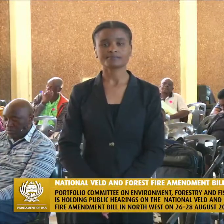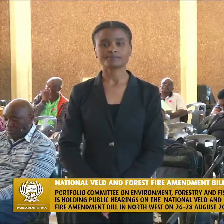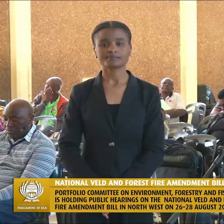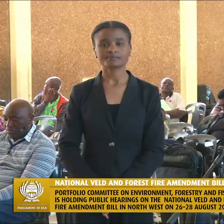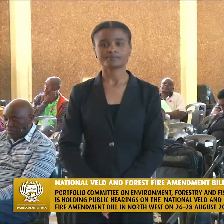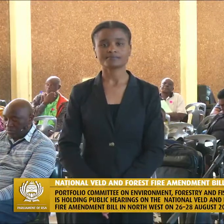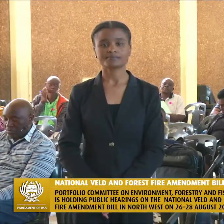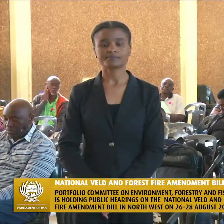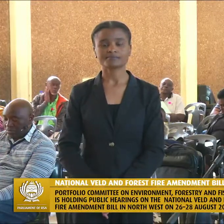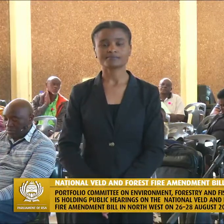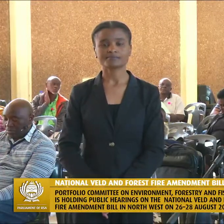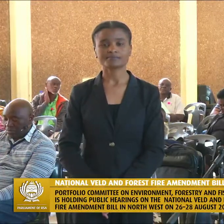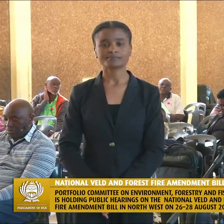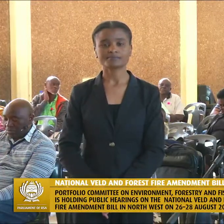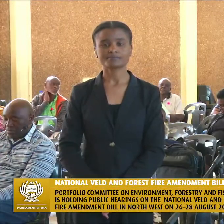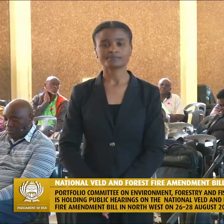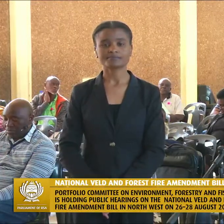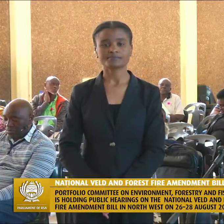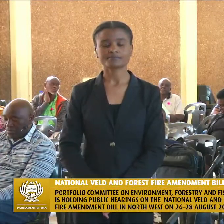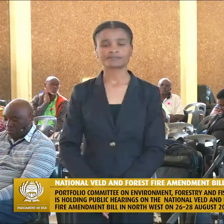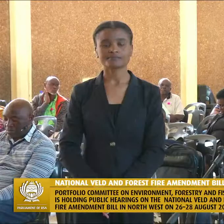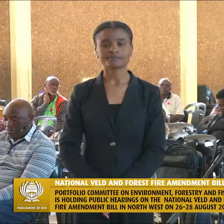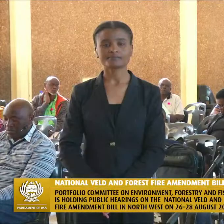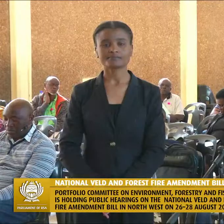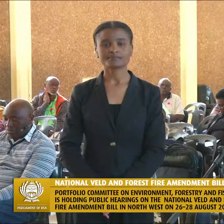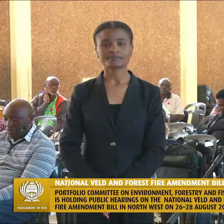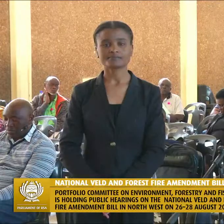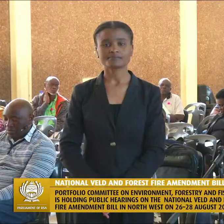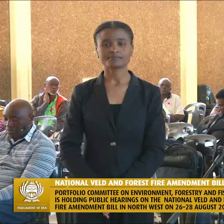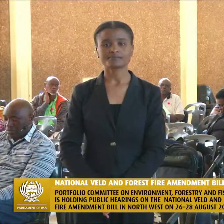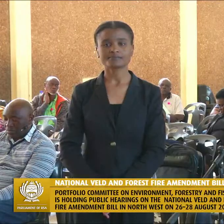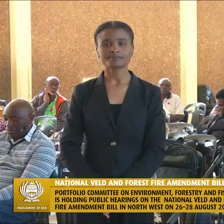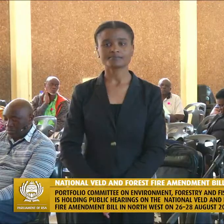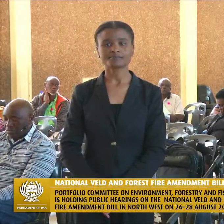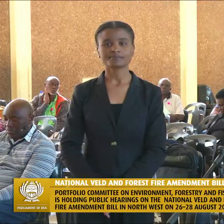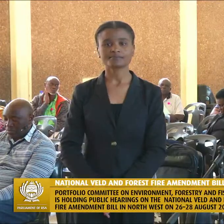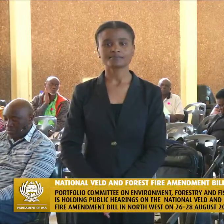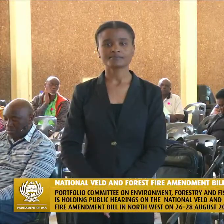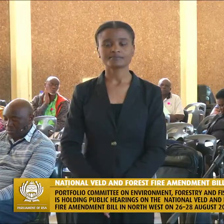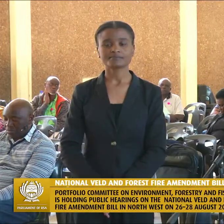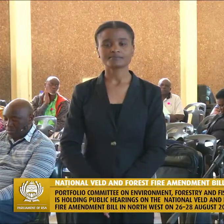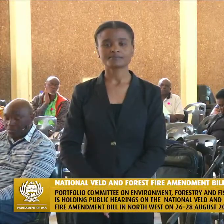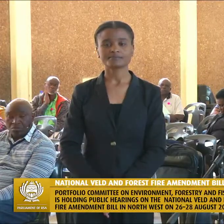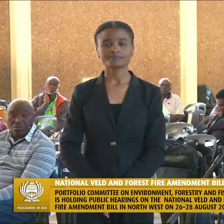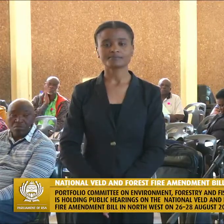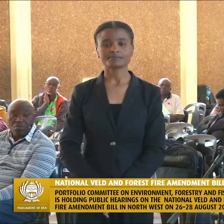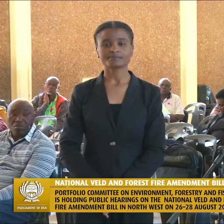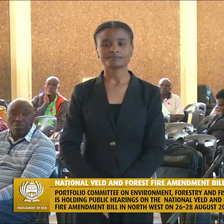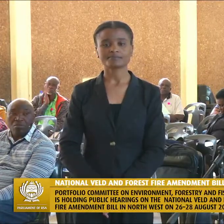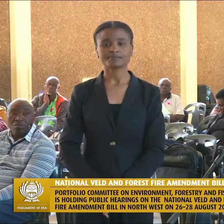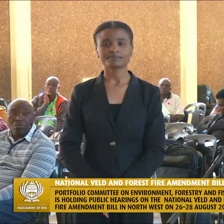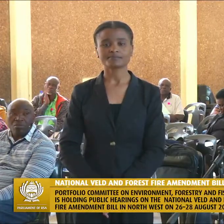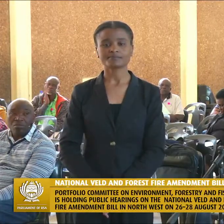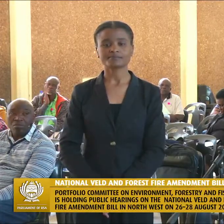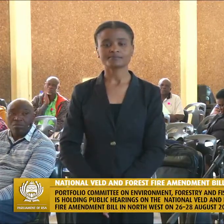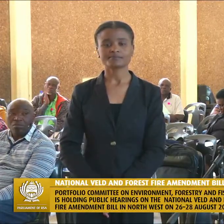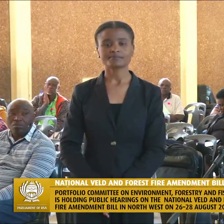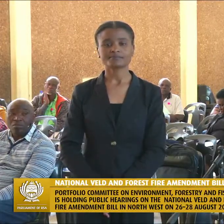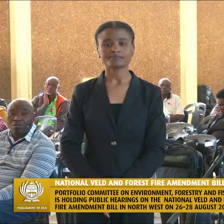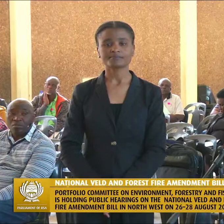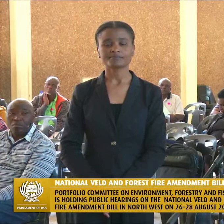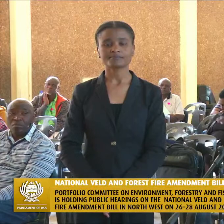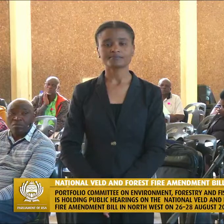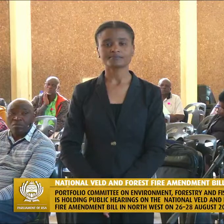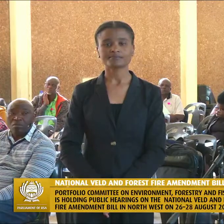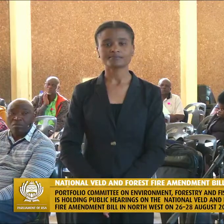different because some they give us the document today but at least which are some they have to